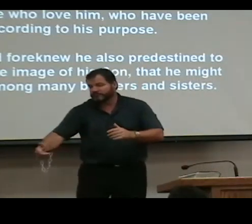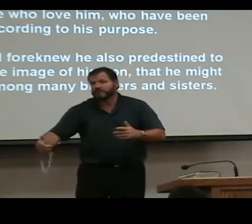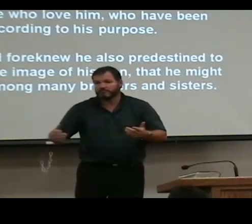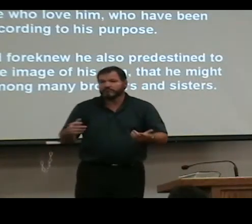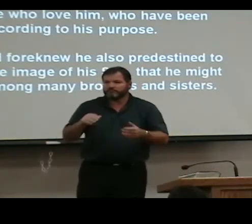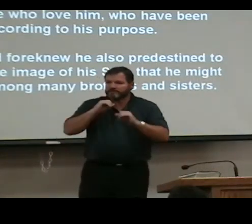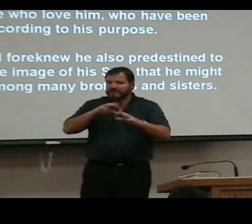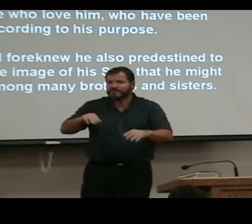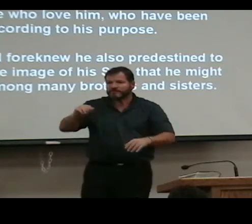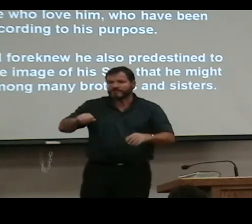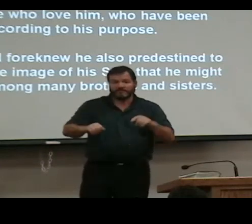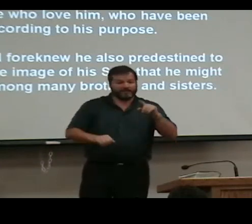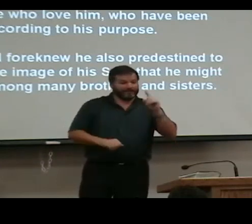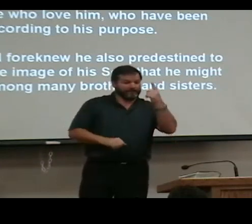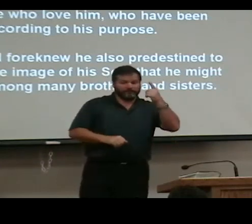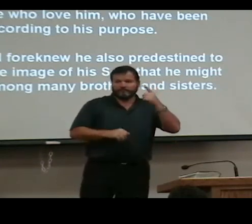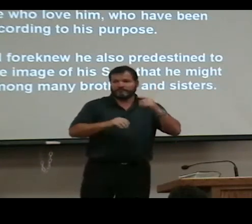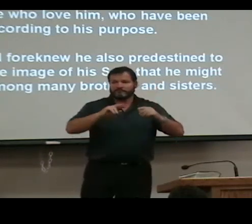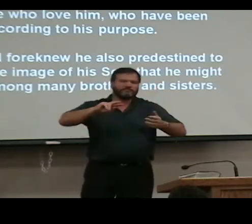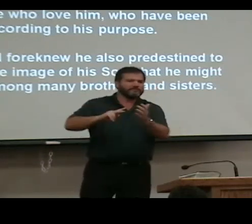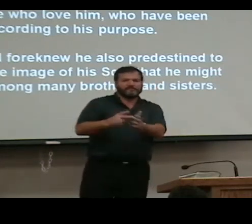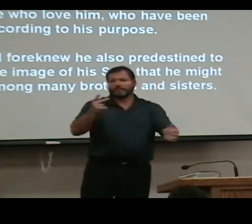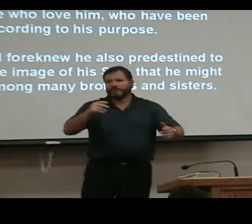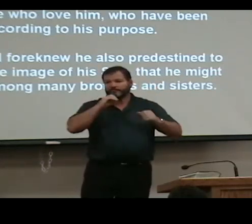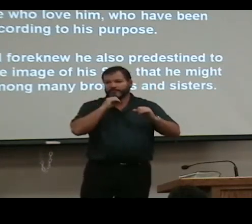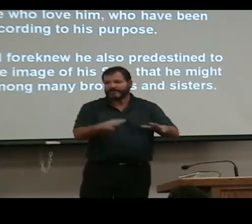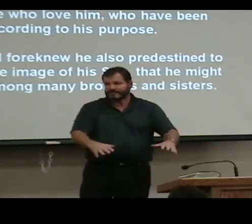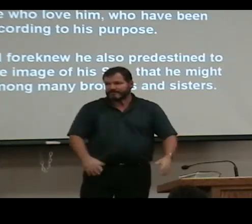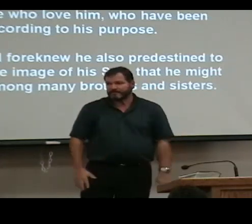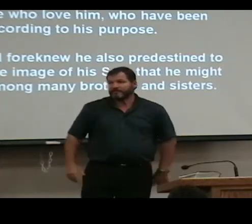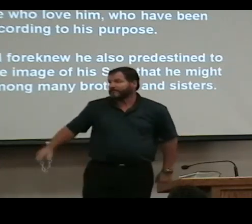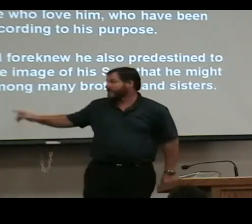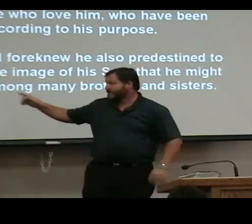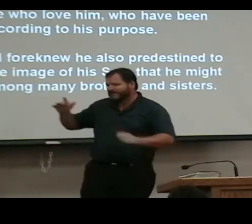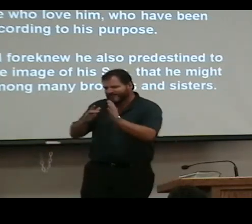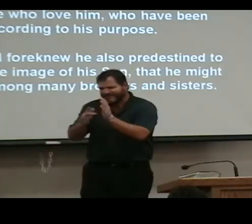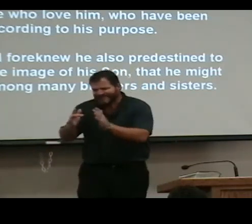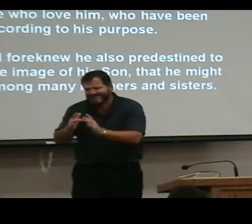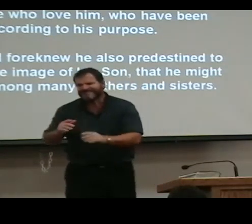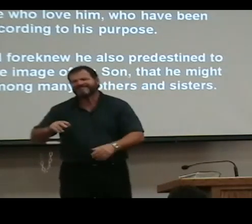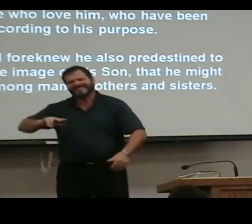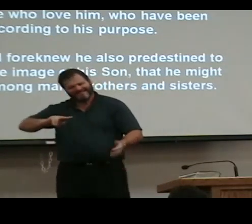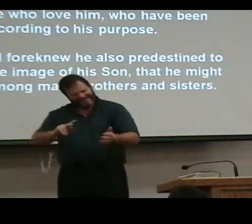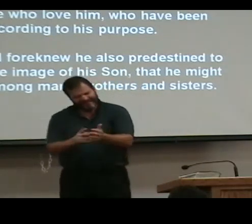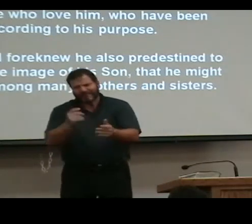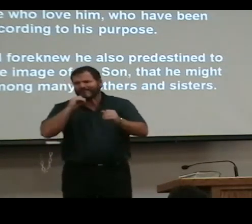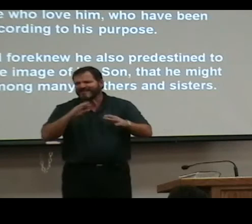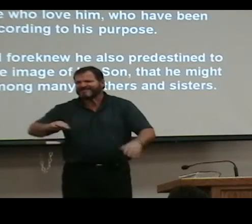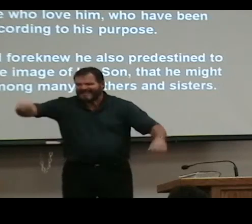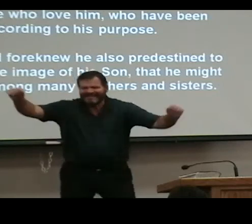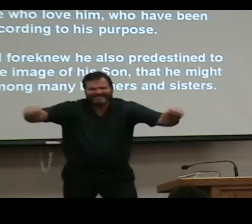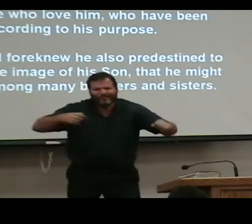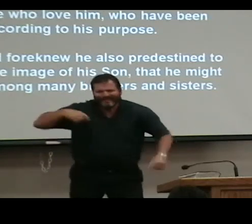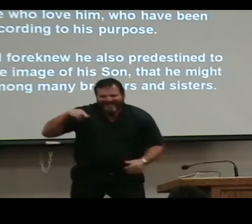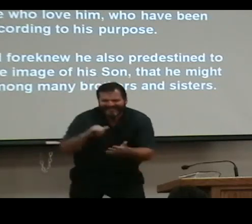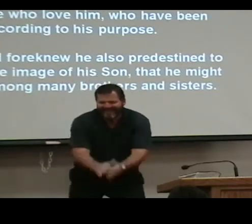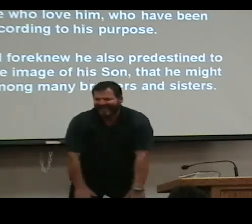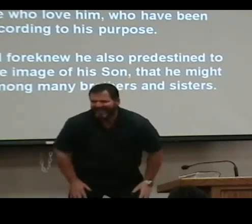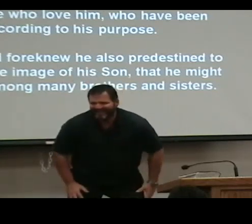son. Well, blessing. But that first one, double blessing. Jesus, like the double blessing.